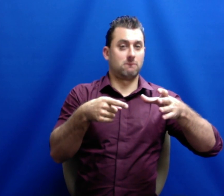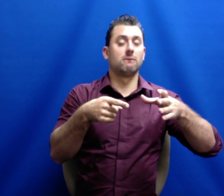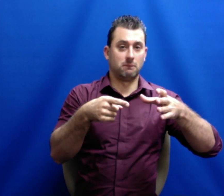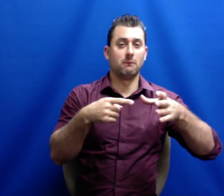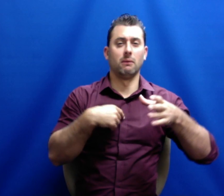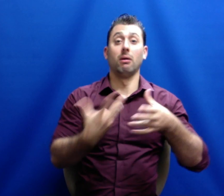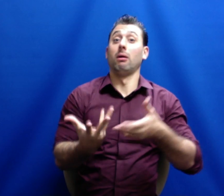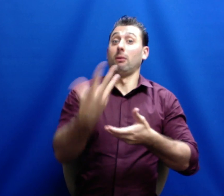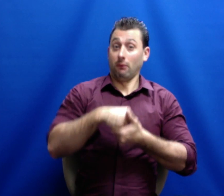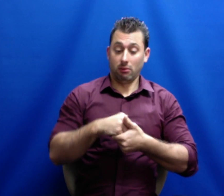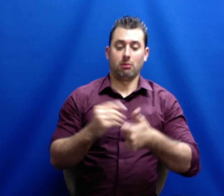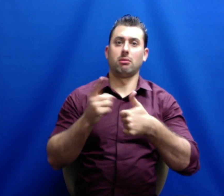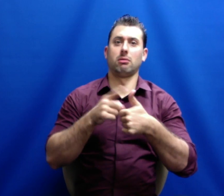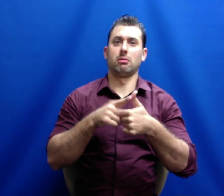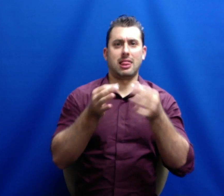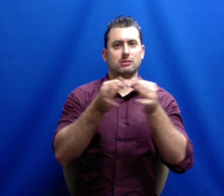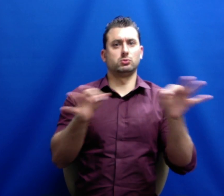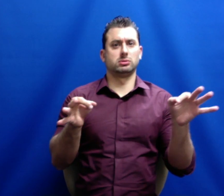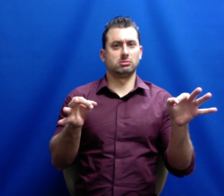routines. Secondly, must have a language.